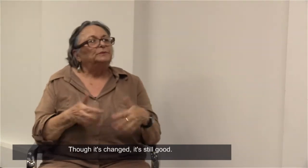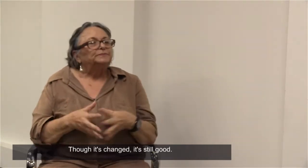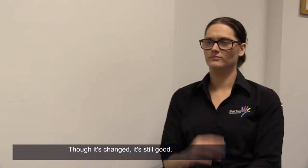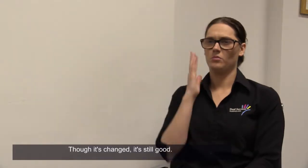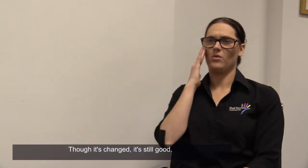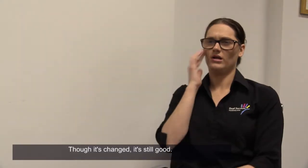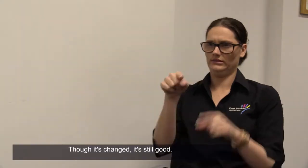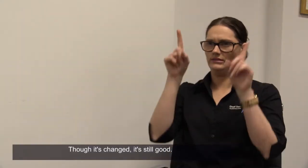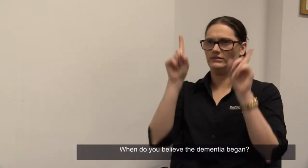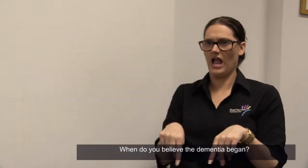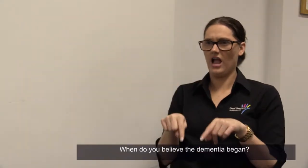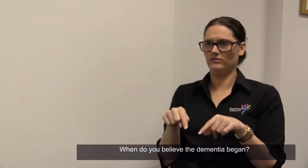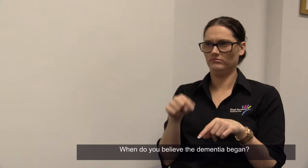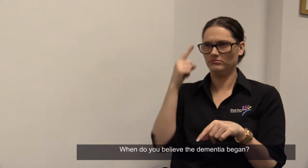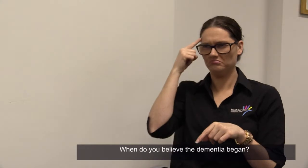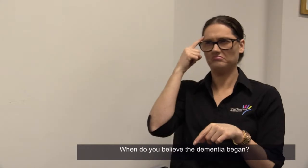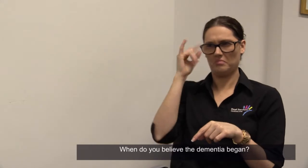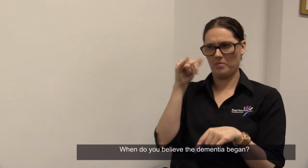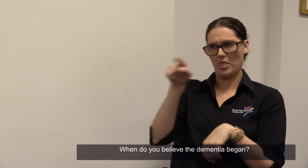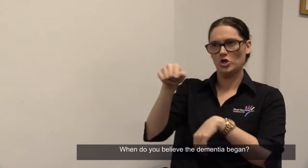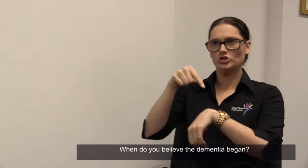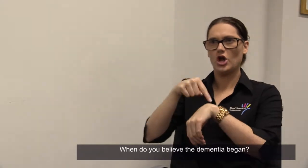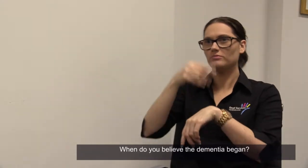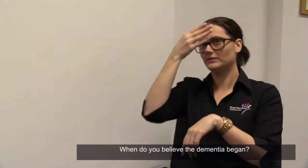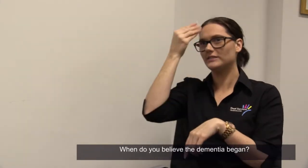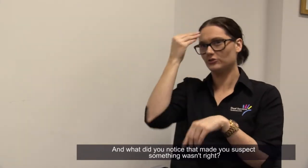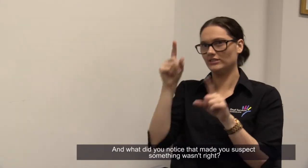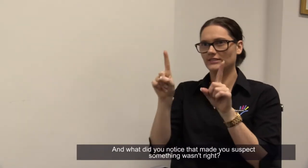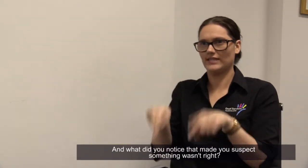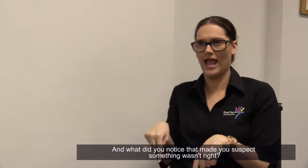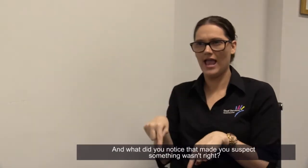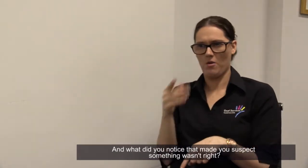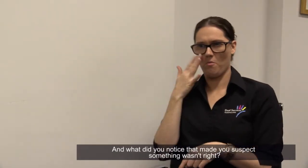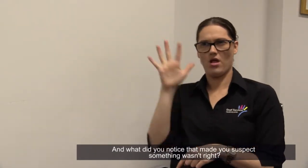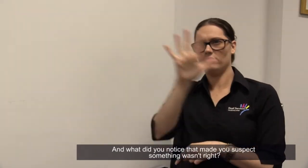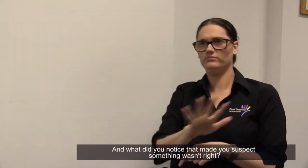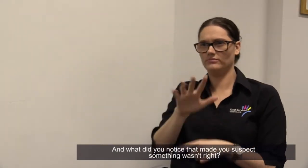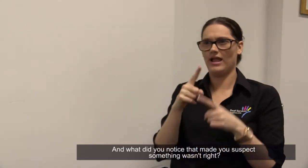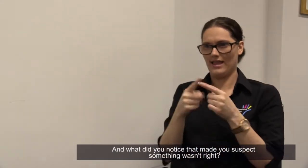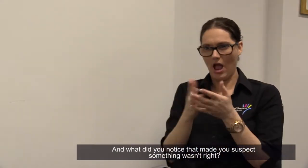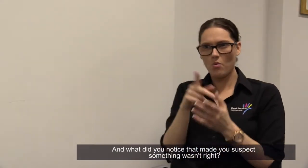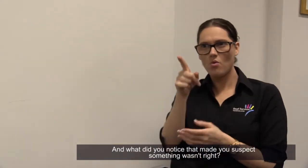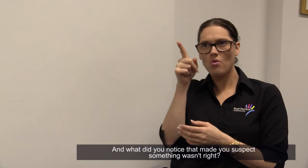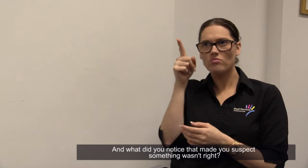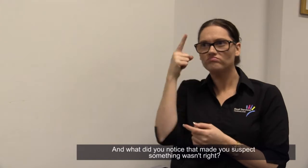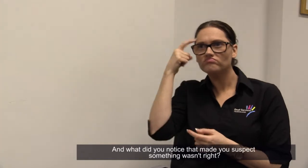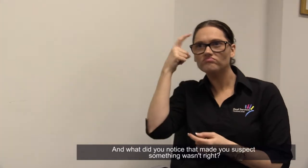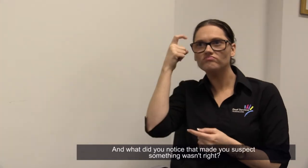good. When do you believe the dementia began? And what did you notice that made you suspect something wasn't